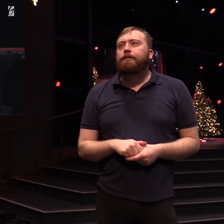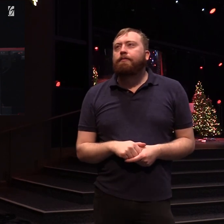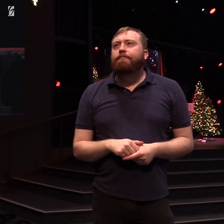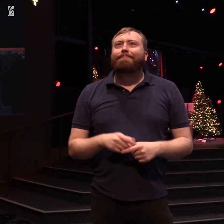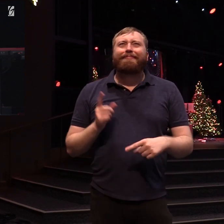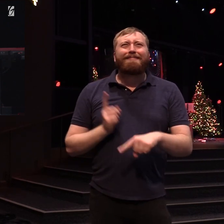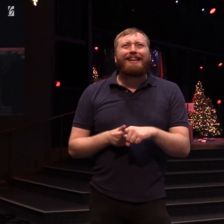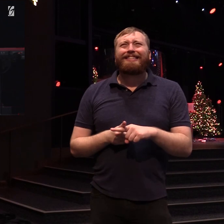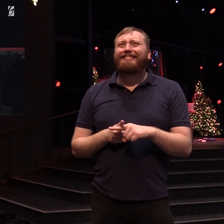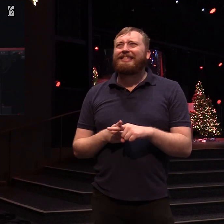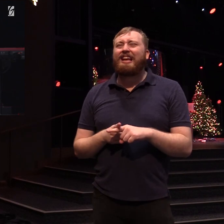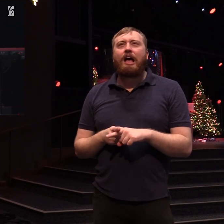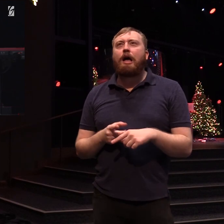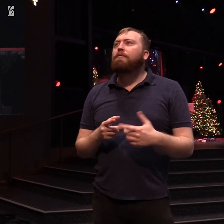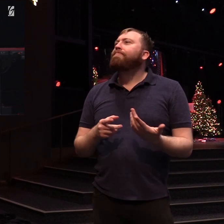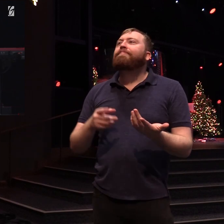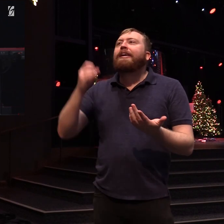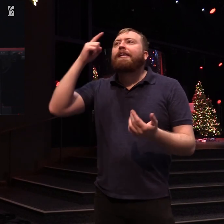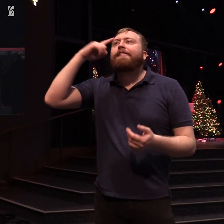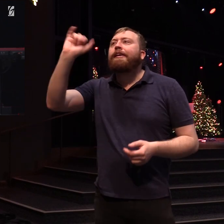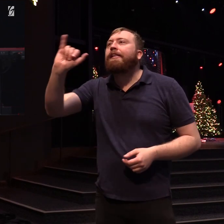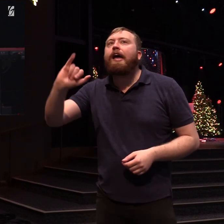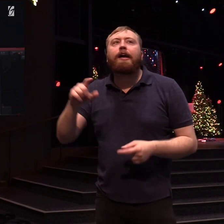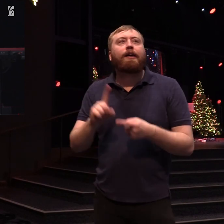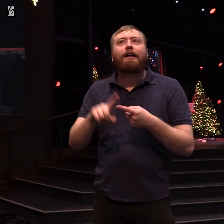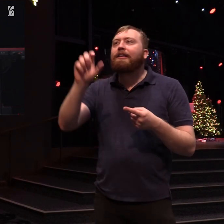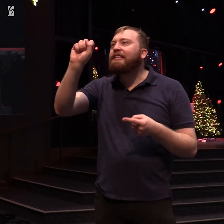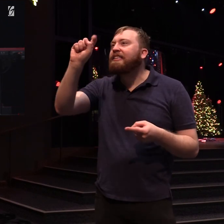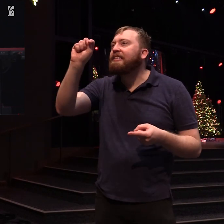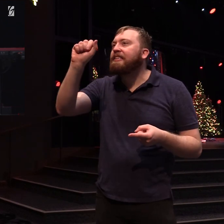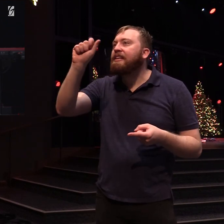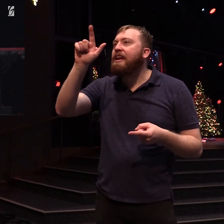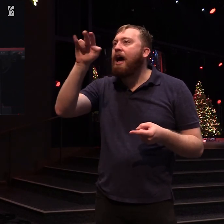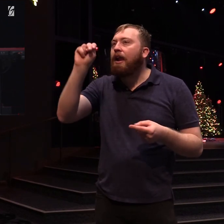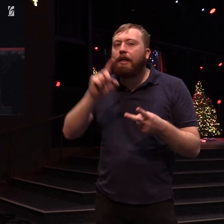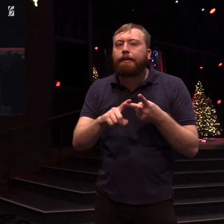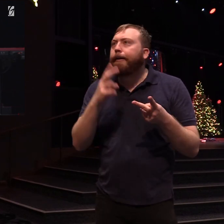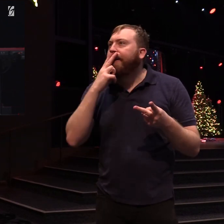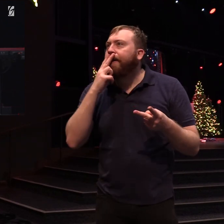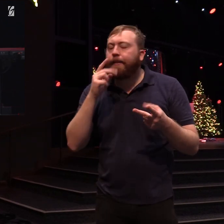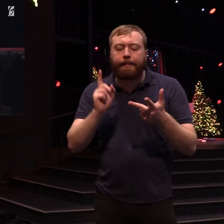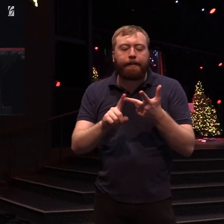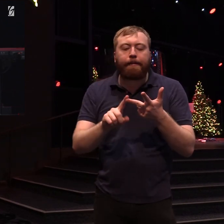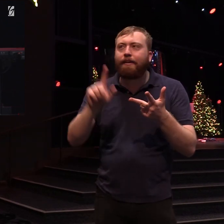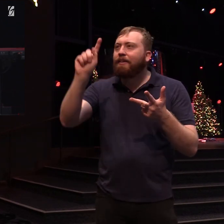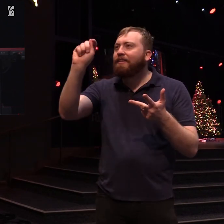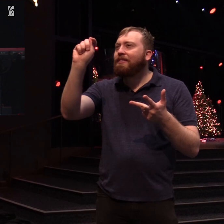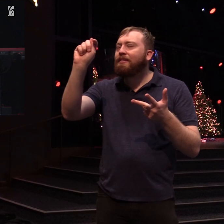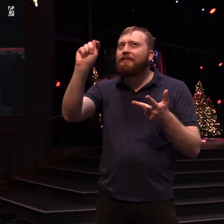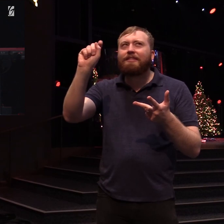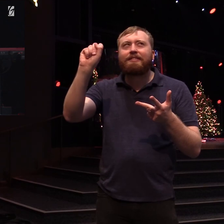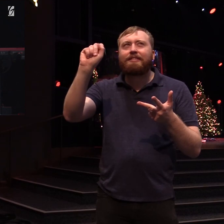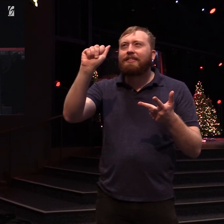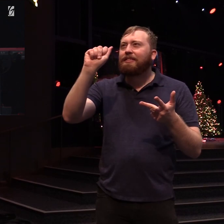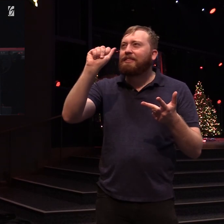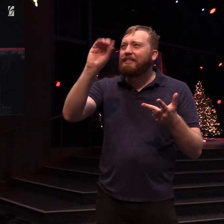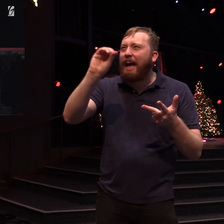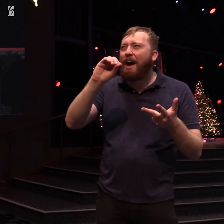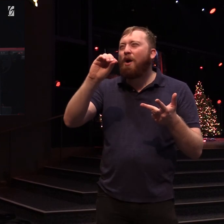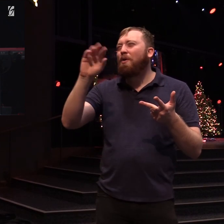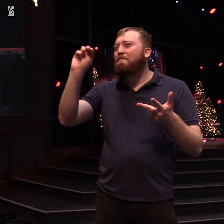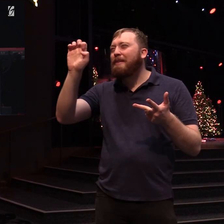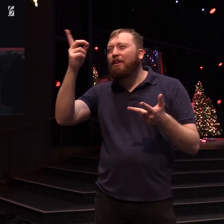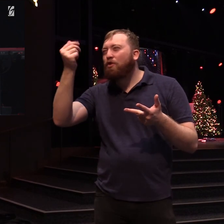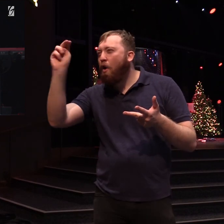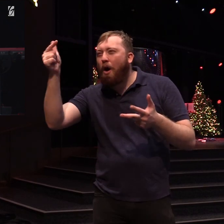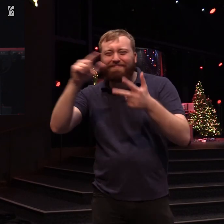spirits of Stalin, Hitler, Mao Zedong, Idi Amin with every arrogant ruler in the history of the world, and you have the Antichrist